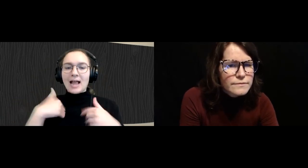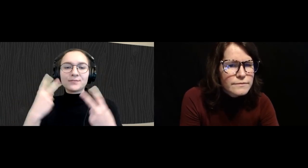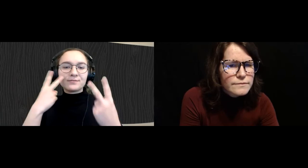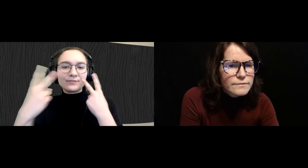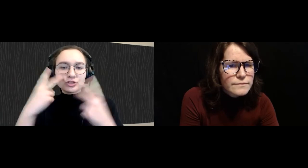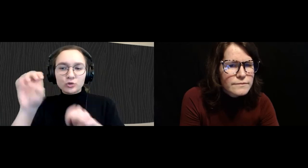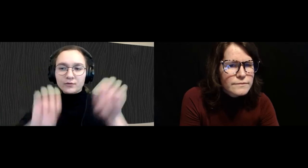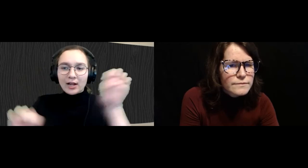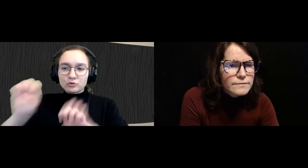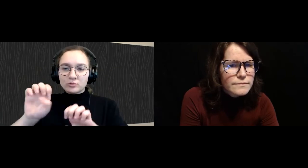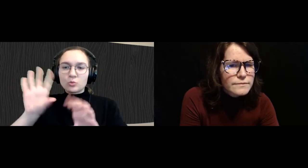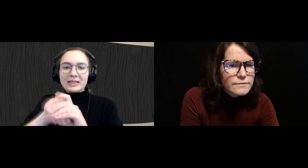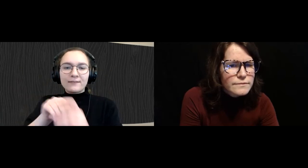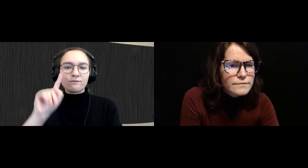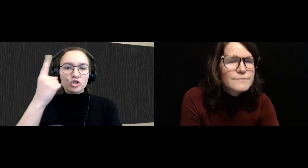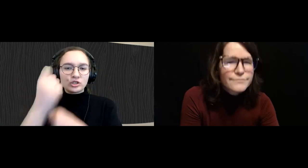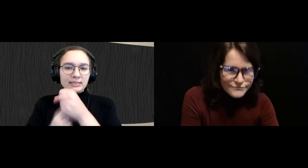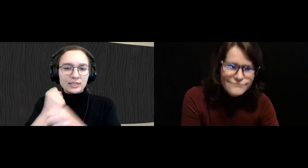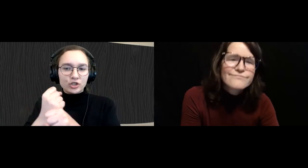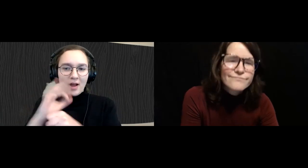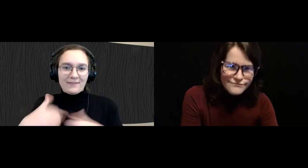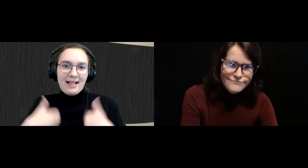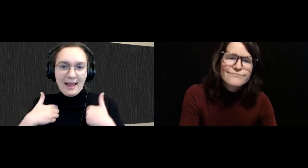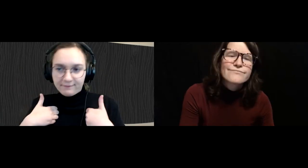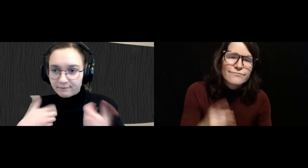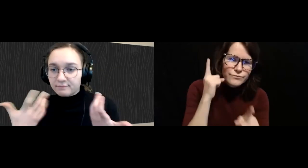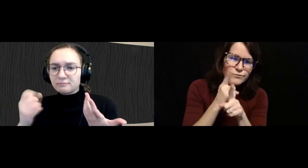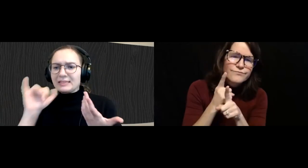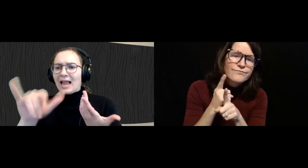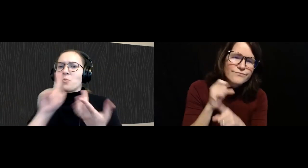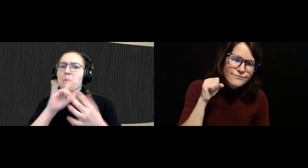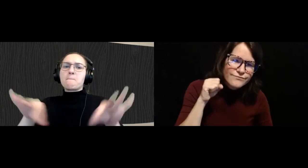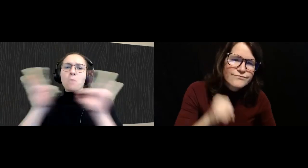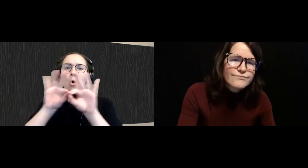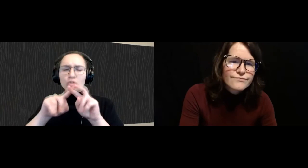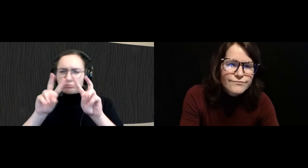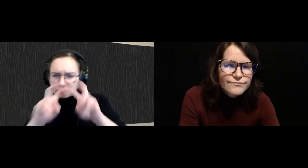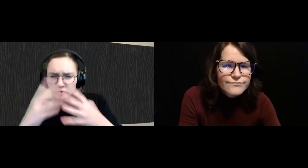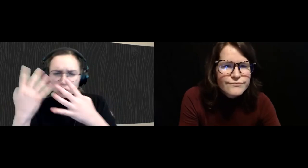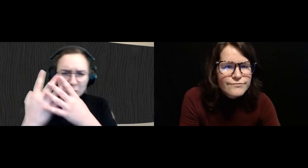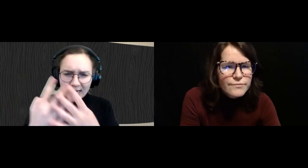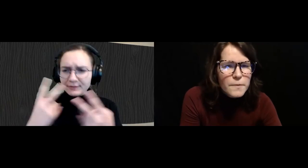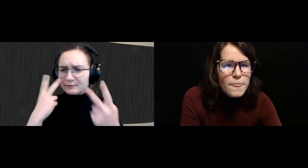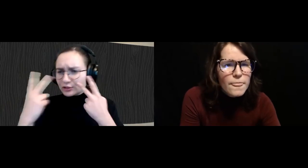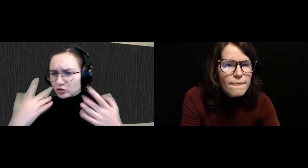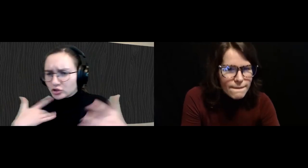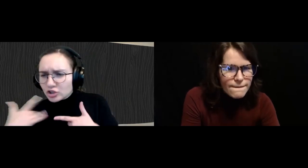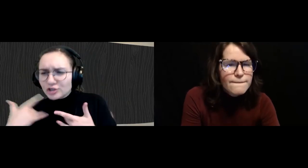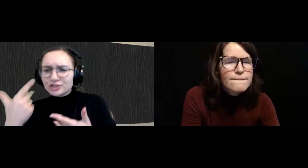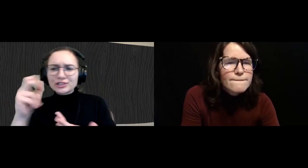as deaf must have a vision evaluation within the first year of life. And it's really important to have a